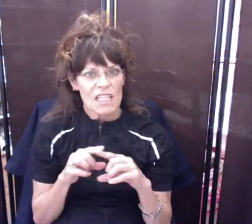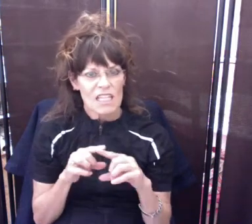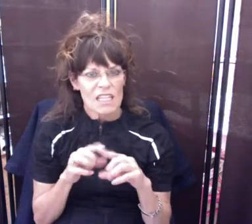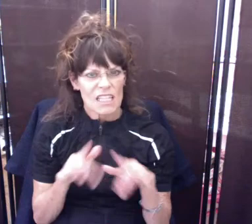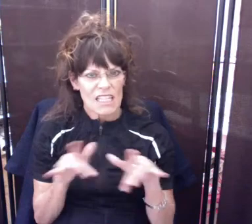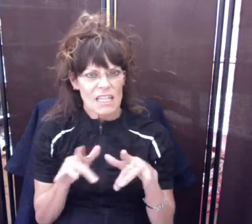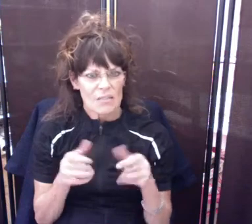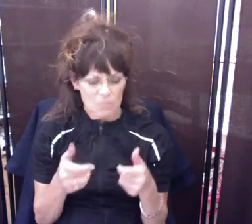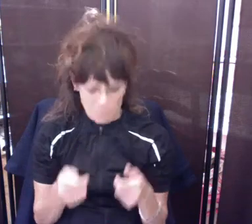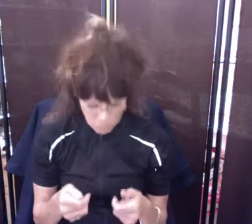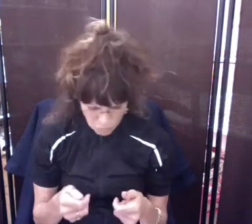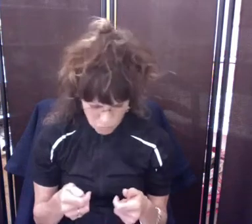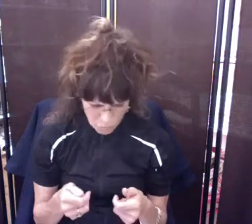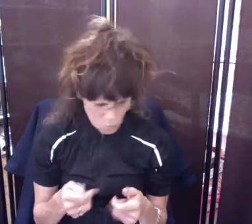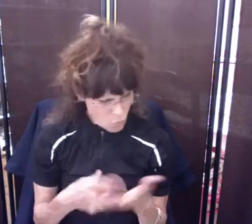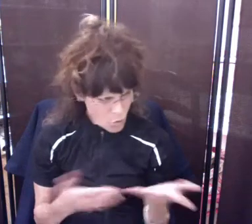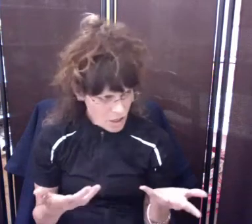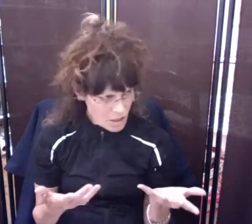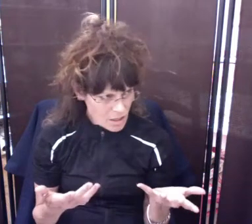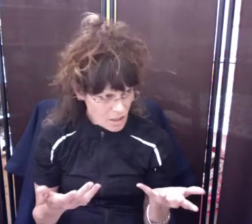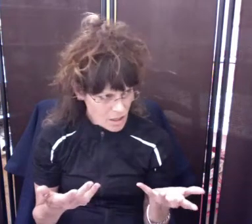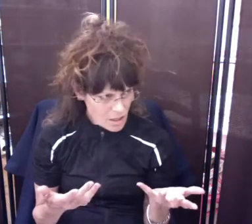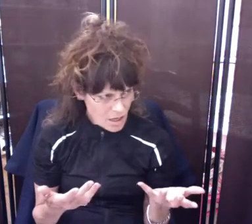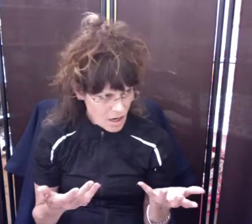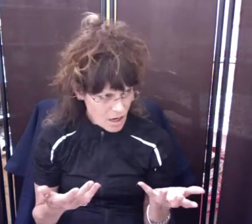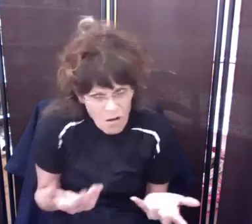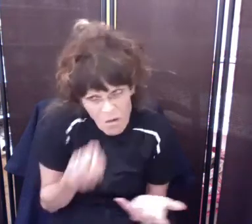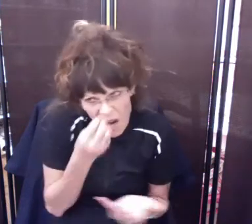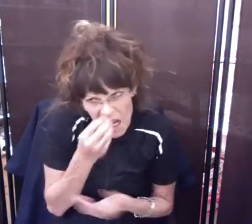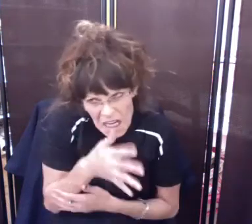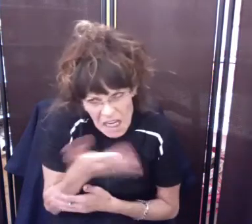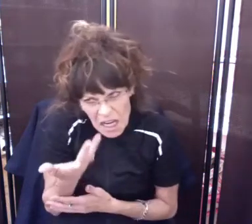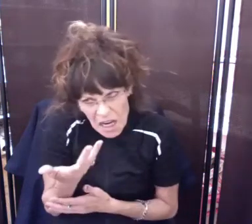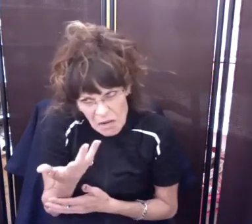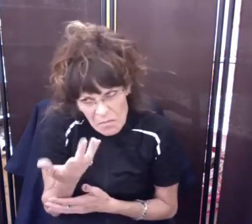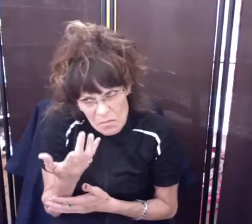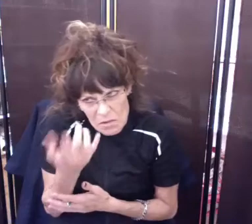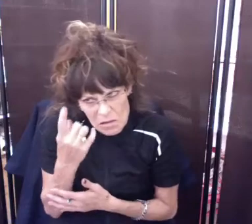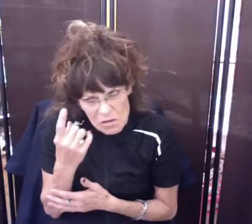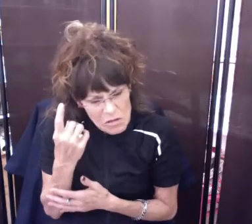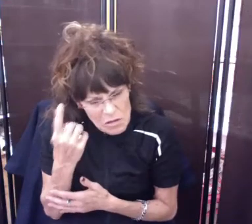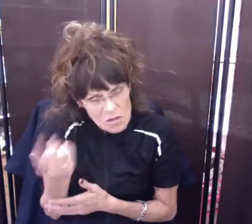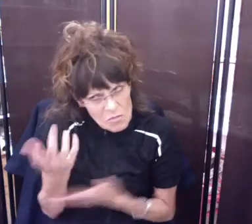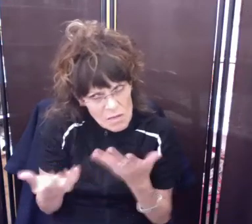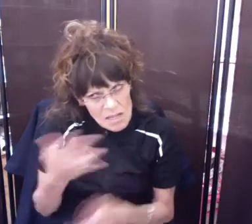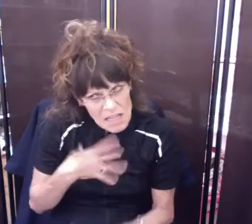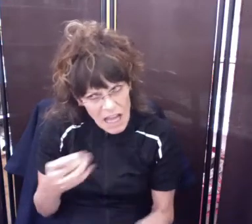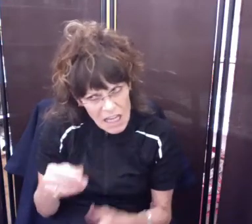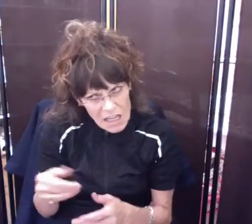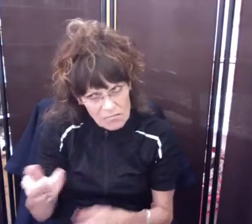those? And he goes, I didn't much care for this, but you're pretty hardcore. You might like this. I go, well, what are they?